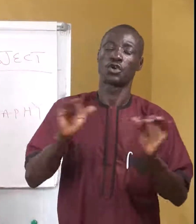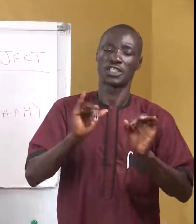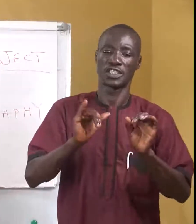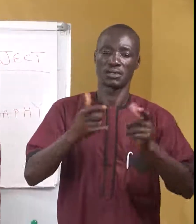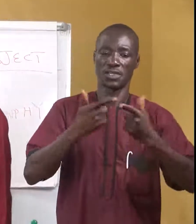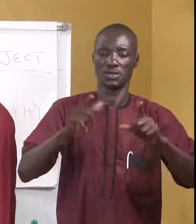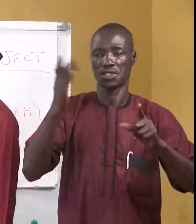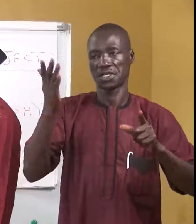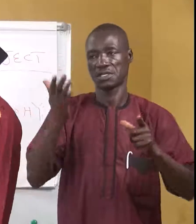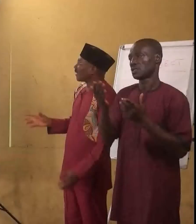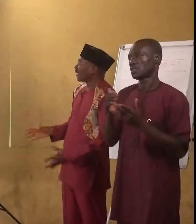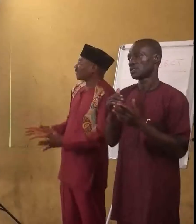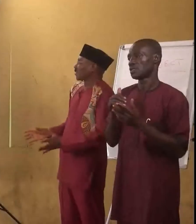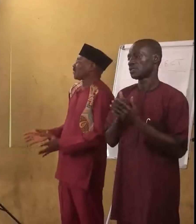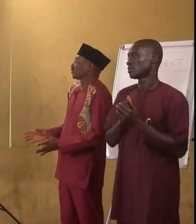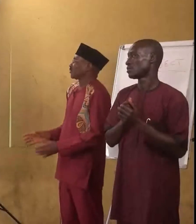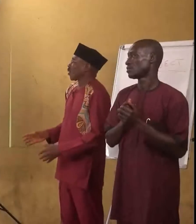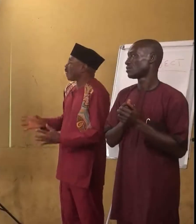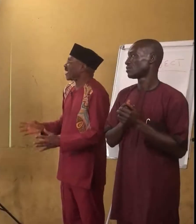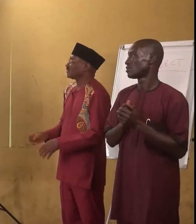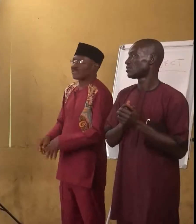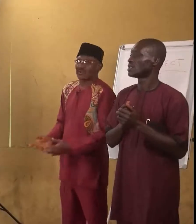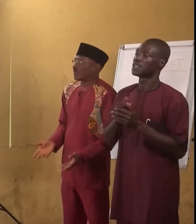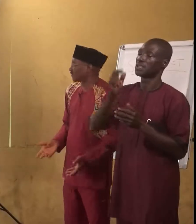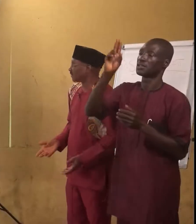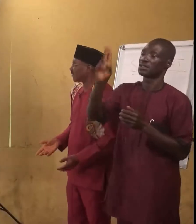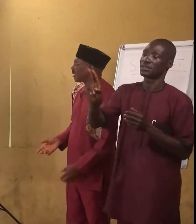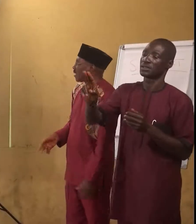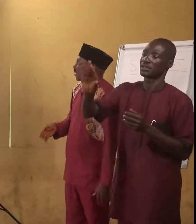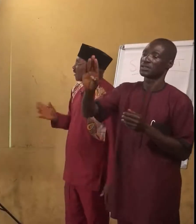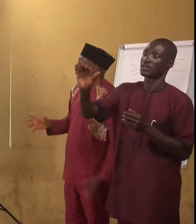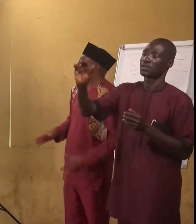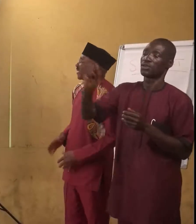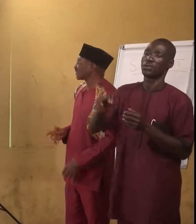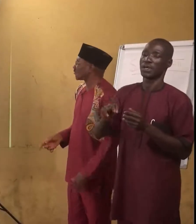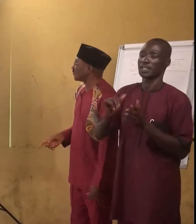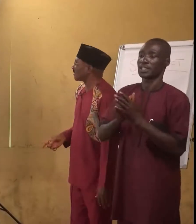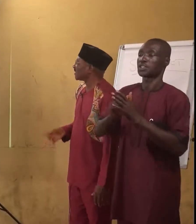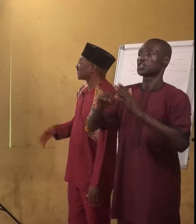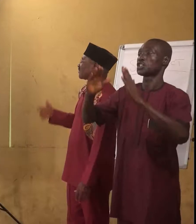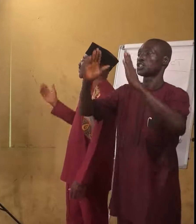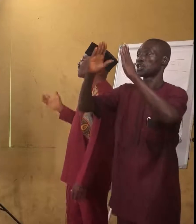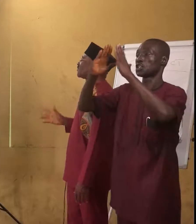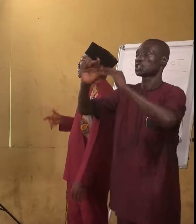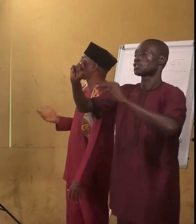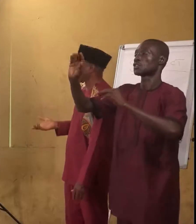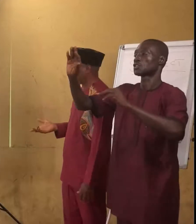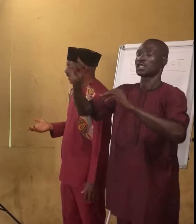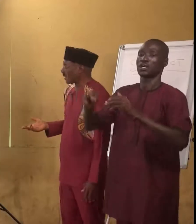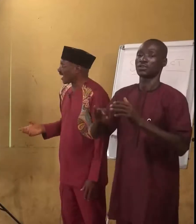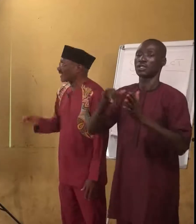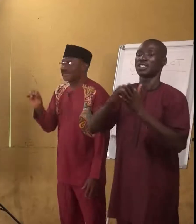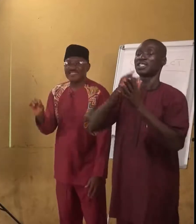language. Now let's talk about urban settlement. In urban settlement, it is relatively